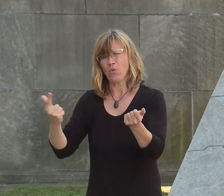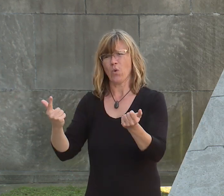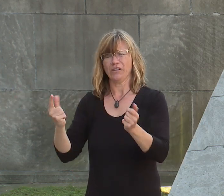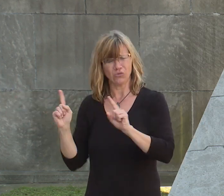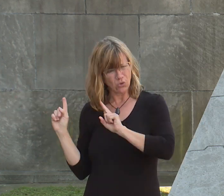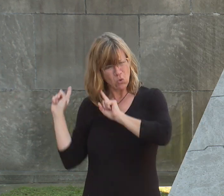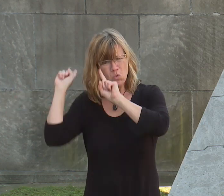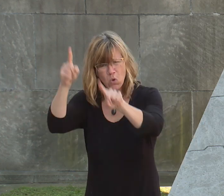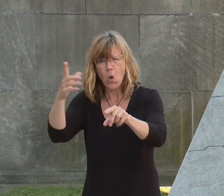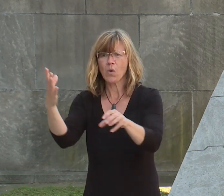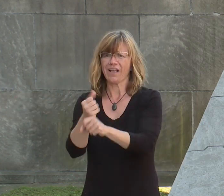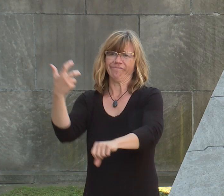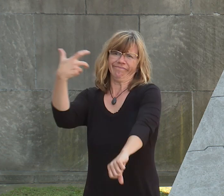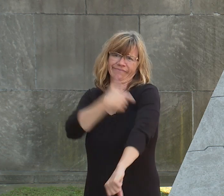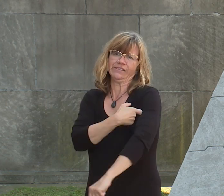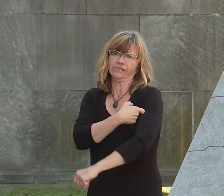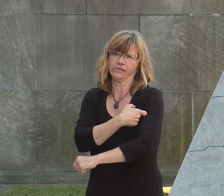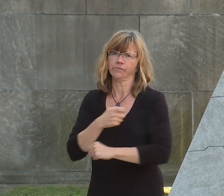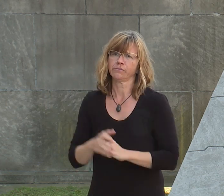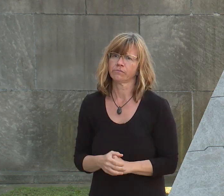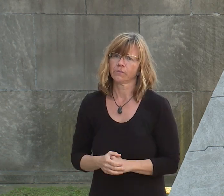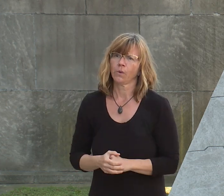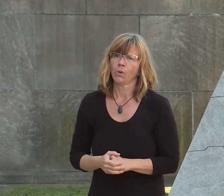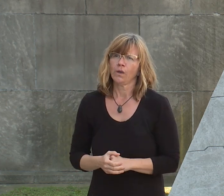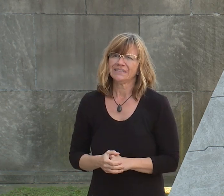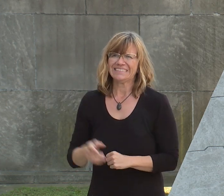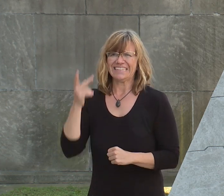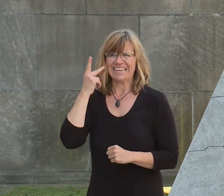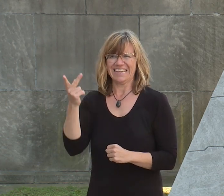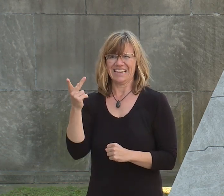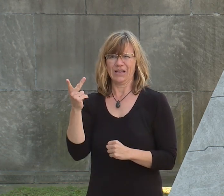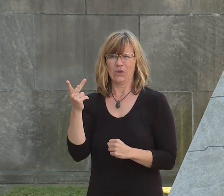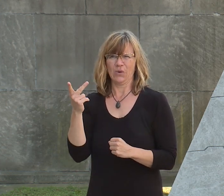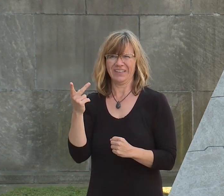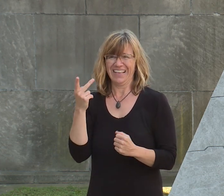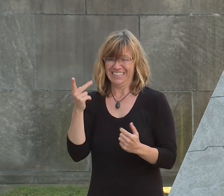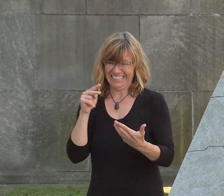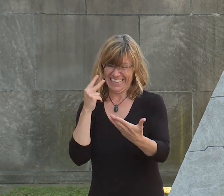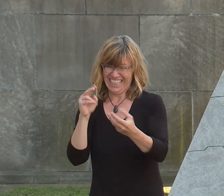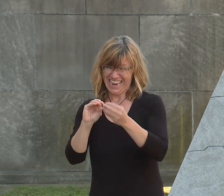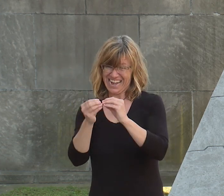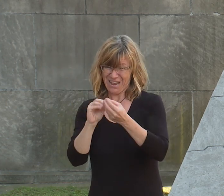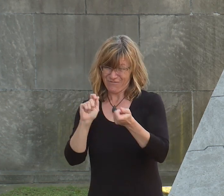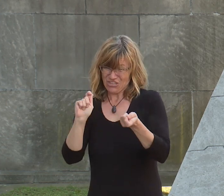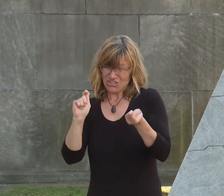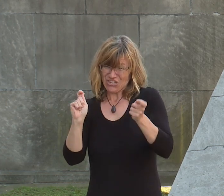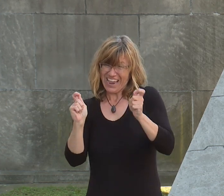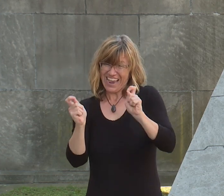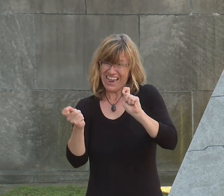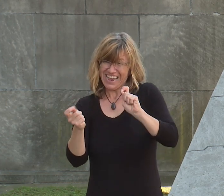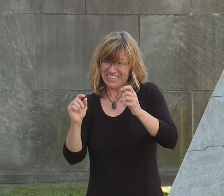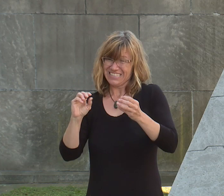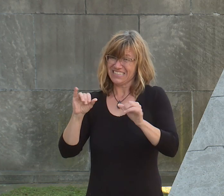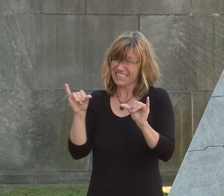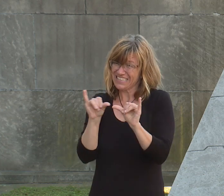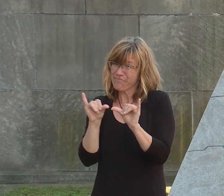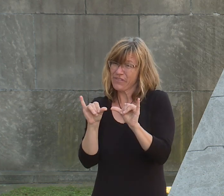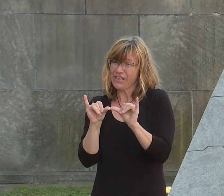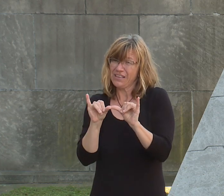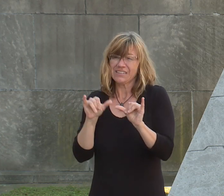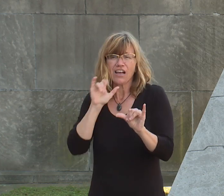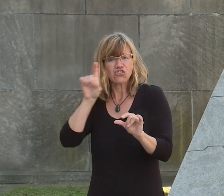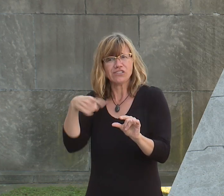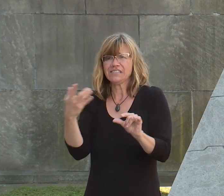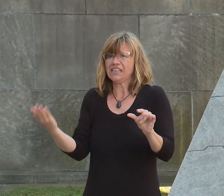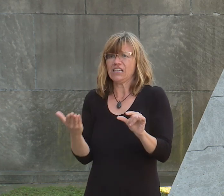vaccine. We can see it, right? We all want to be having, not just here, right? Not just here when Lamar